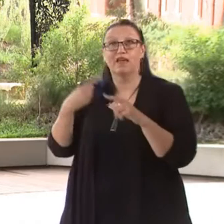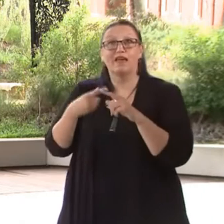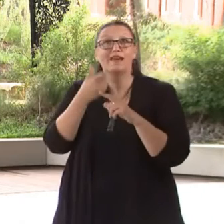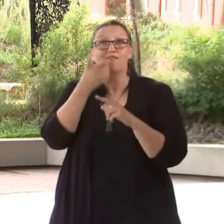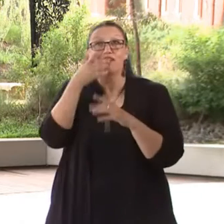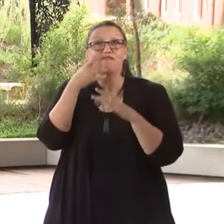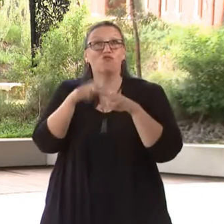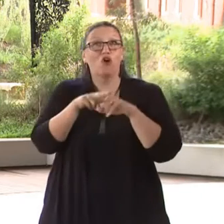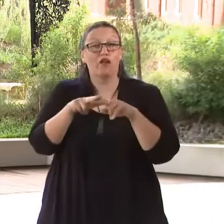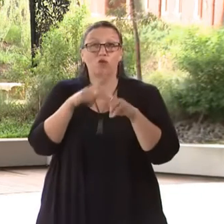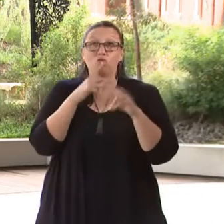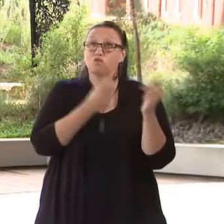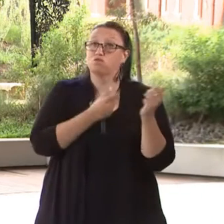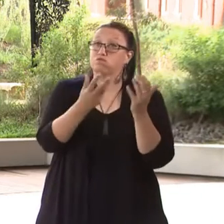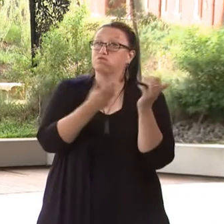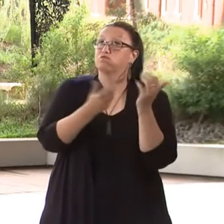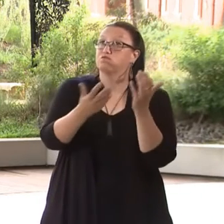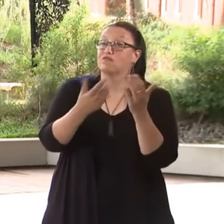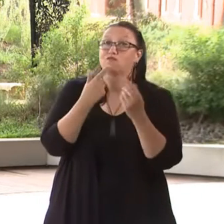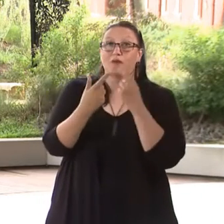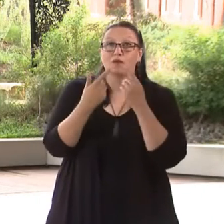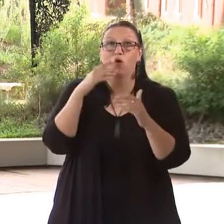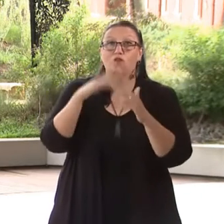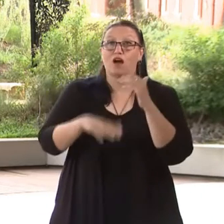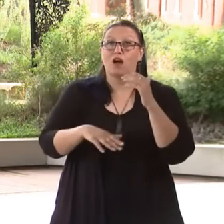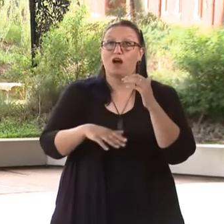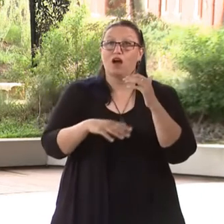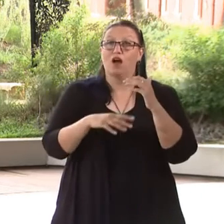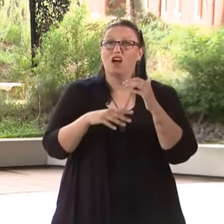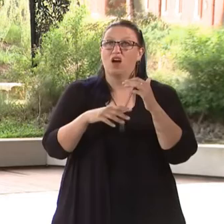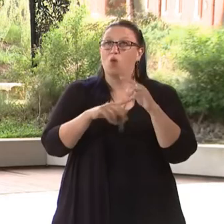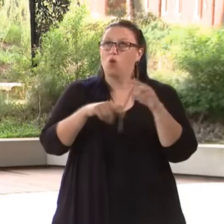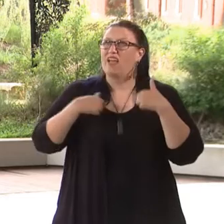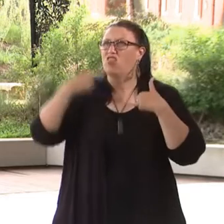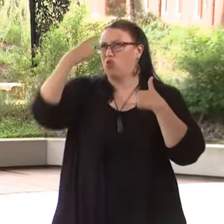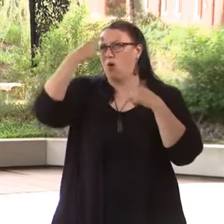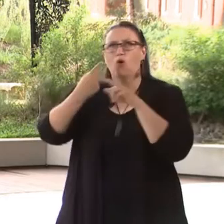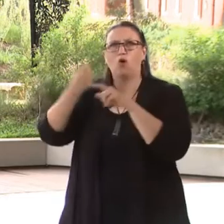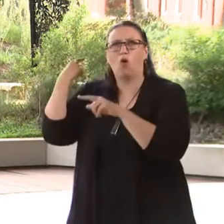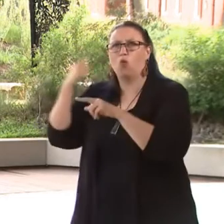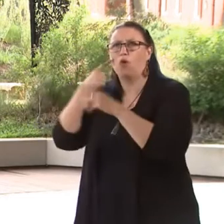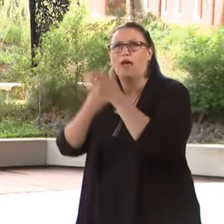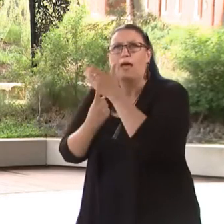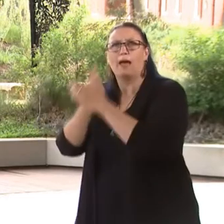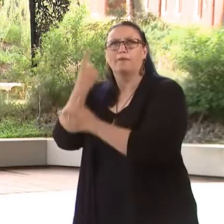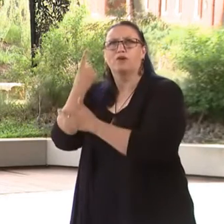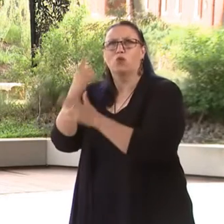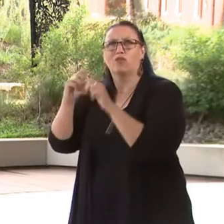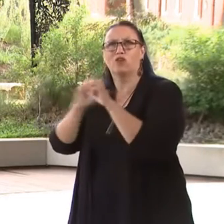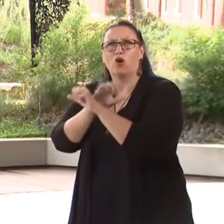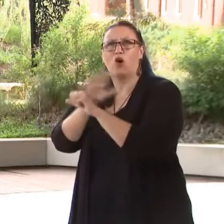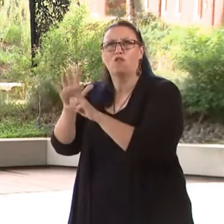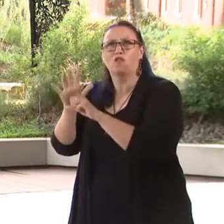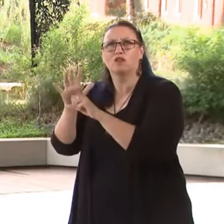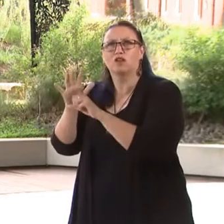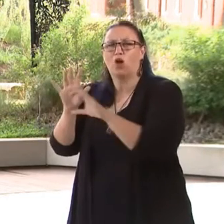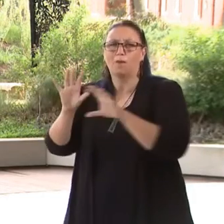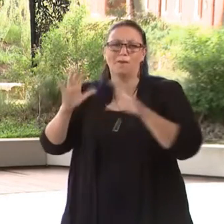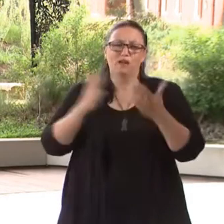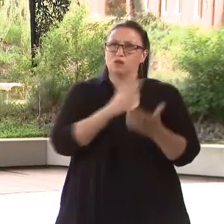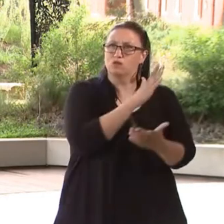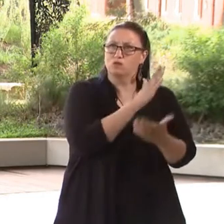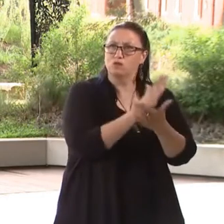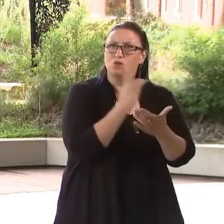some information in relation to how we're tracking against our worst case and best case scenarios in relation to our hospitalisations